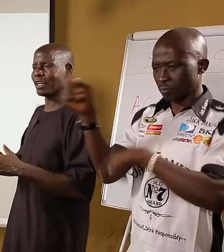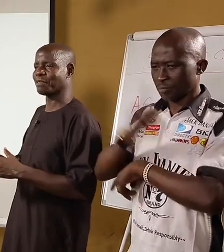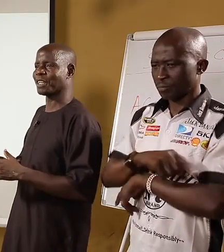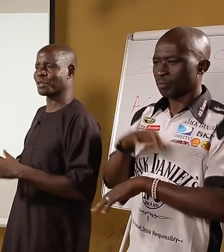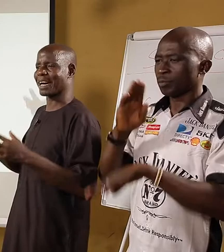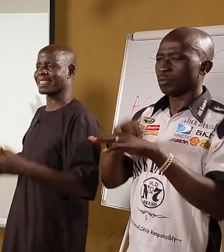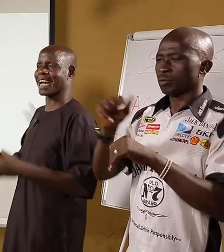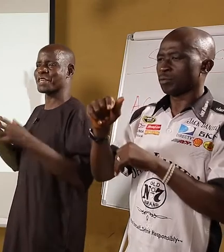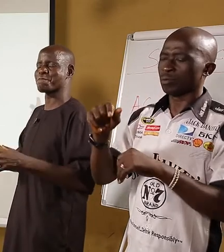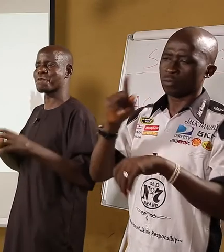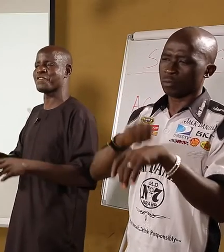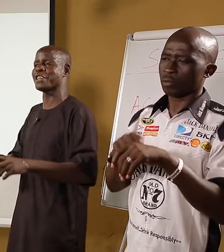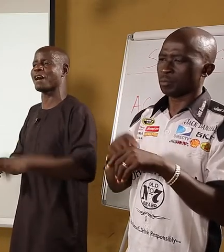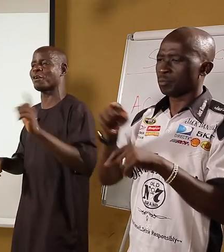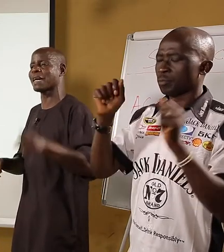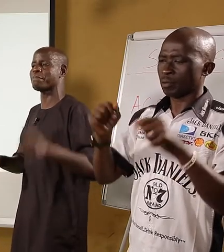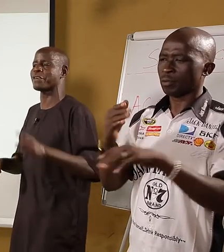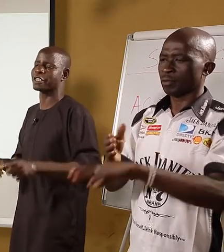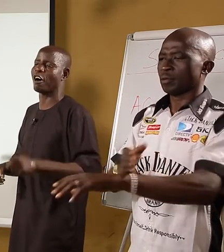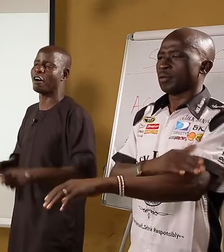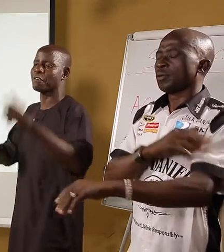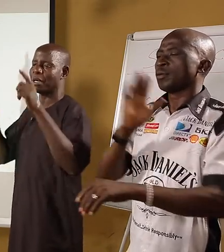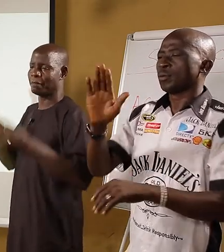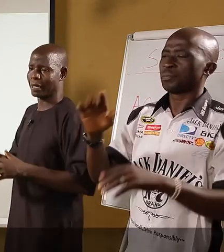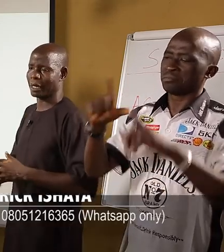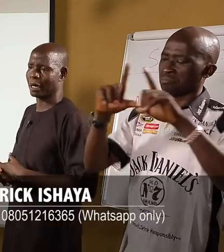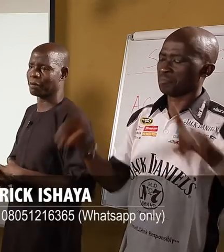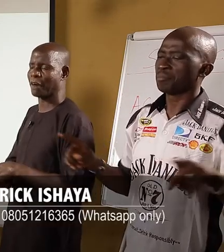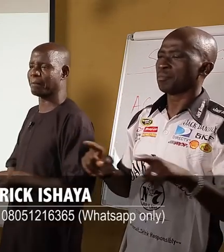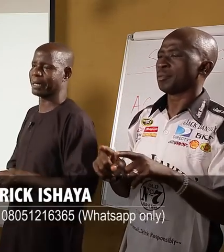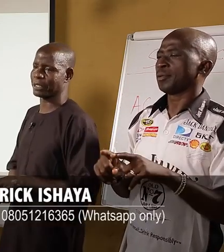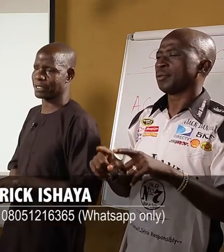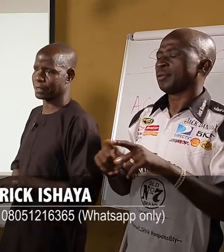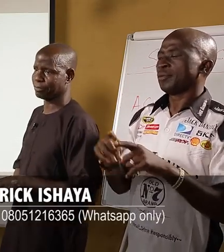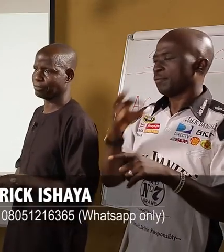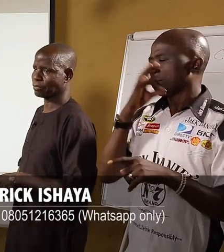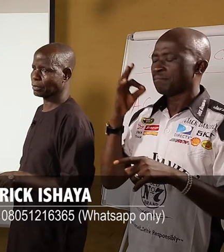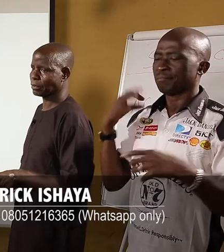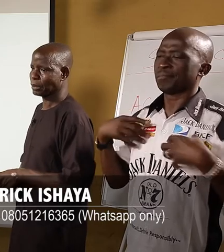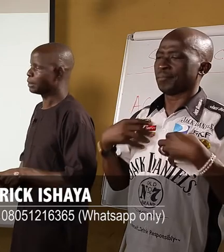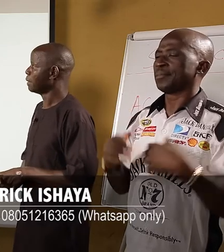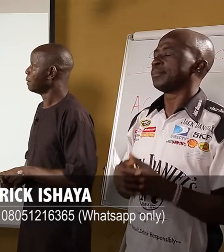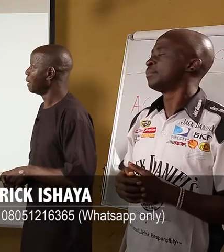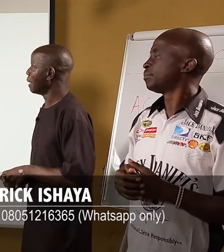your own level, you can start improving your local breed of farm animals.